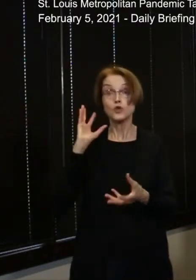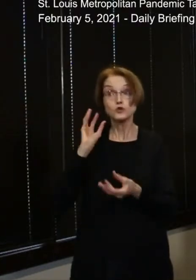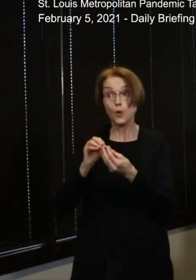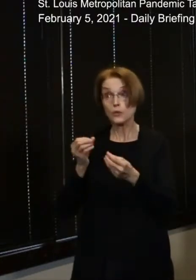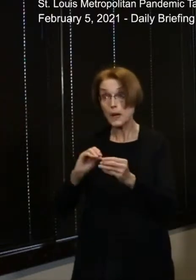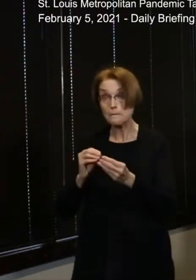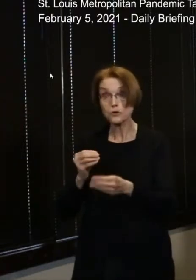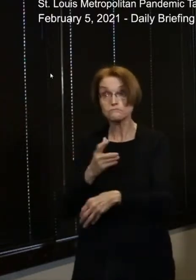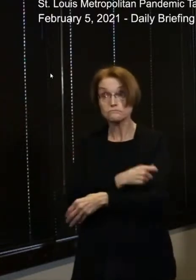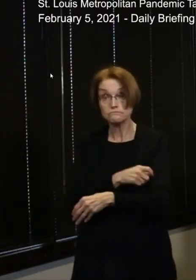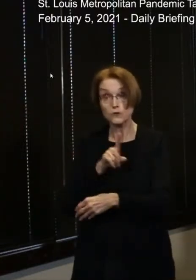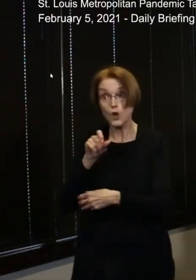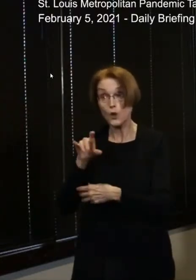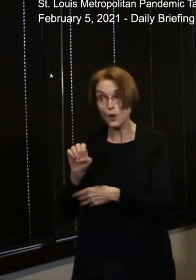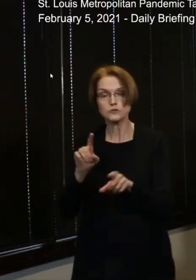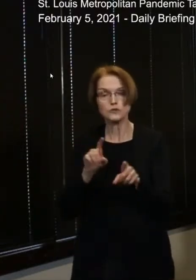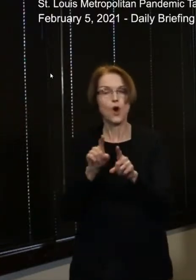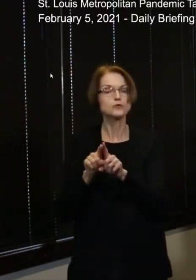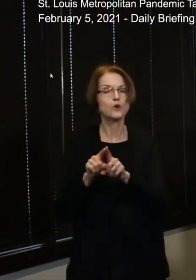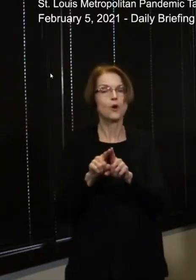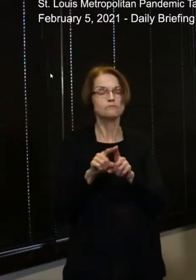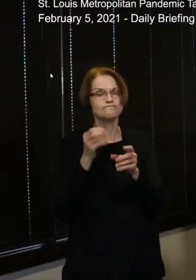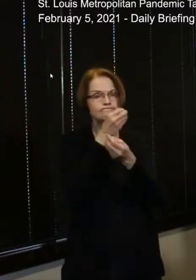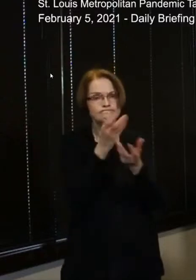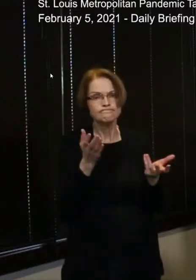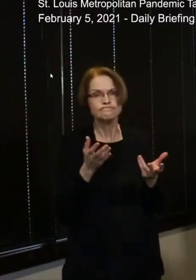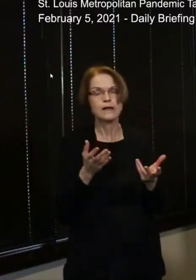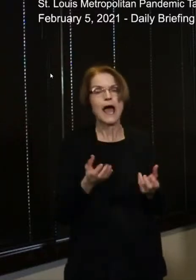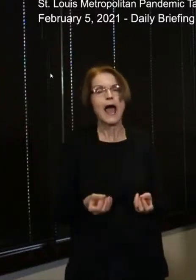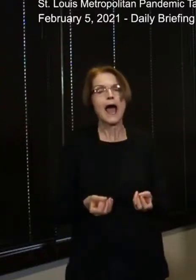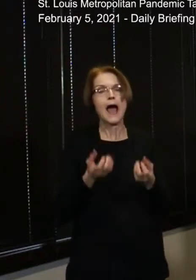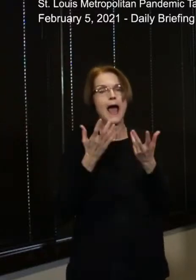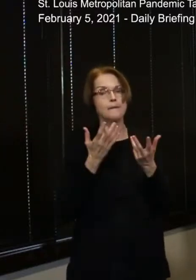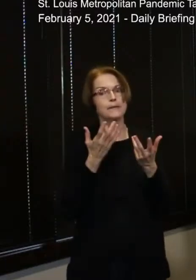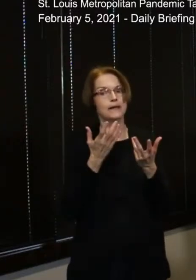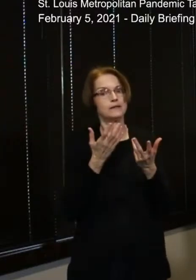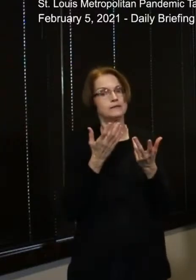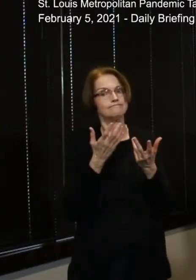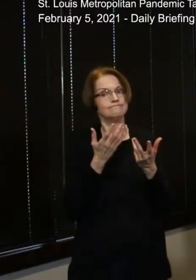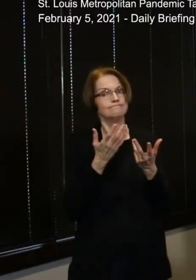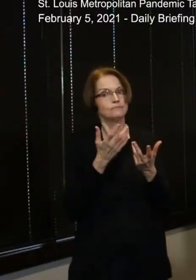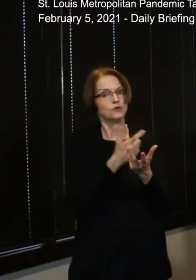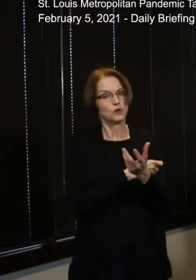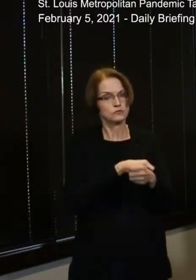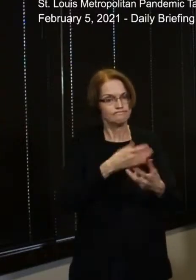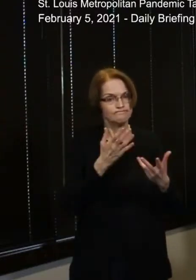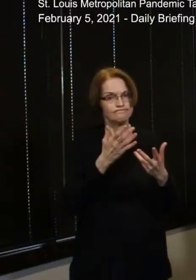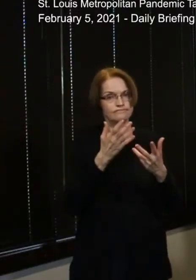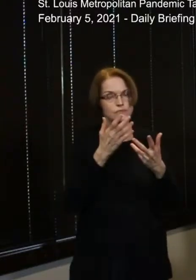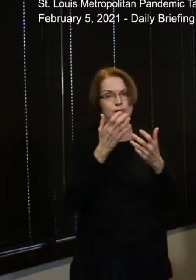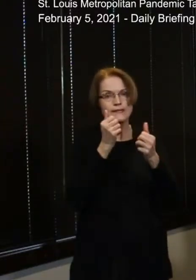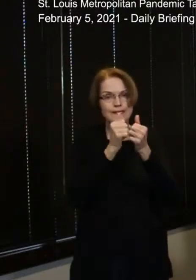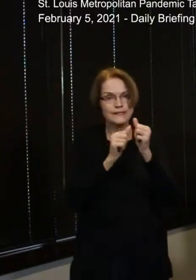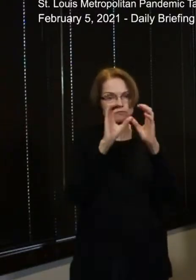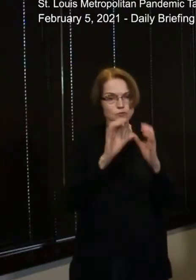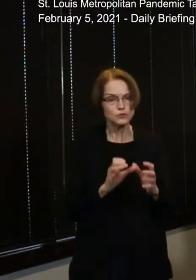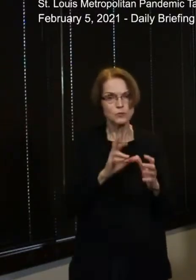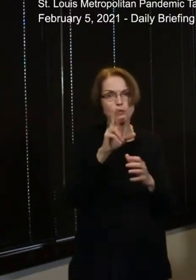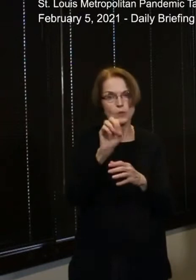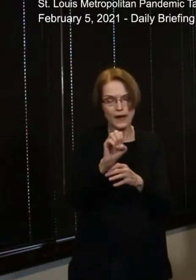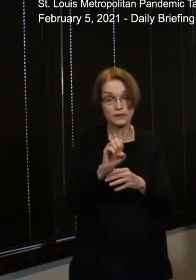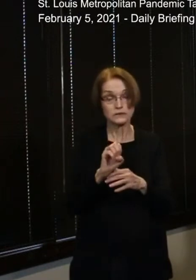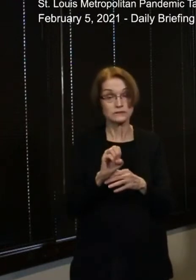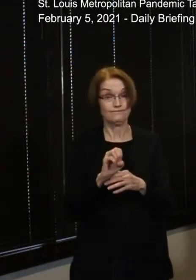Also wanted to start reporting doses administered by race. And so as you can see from this diagram,